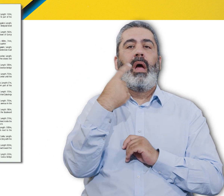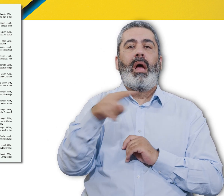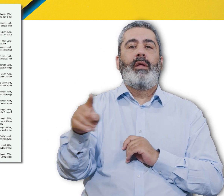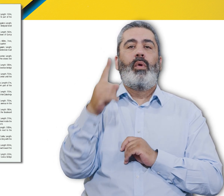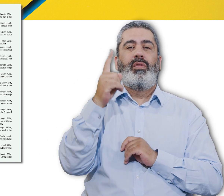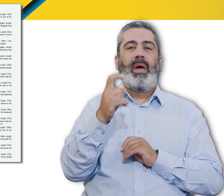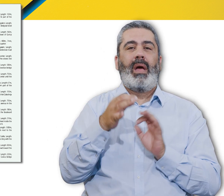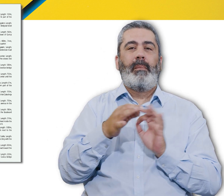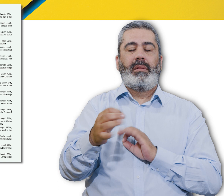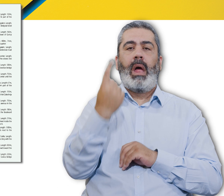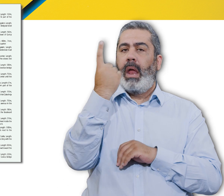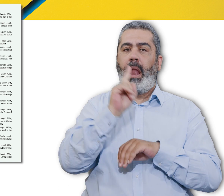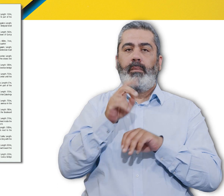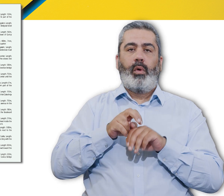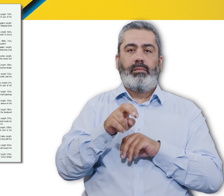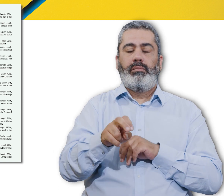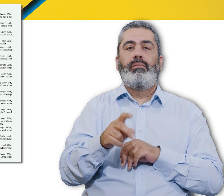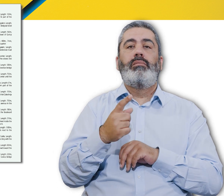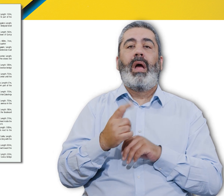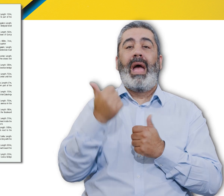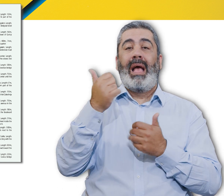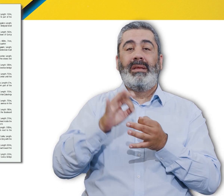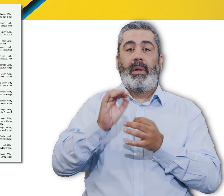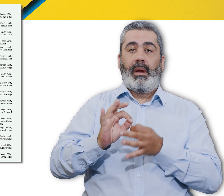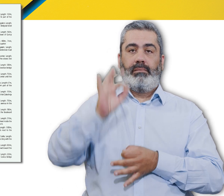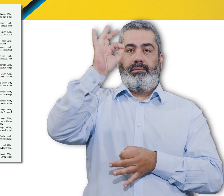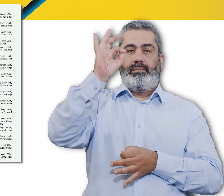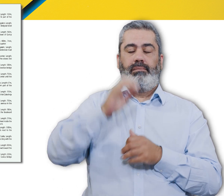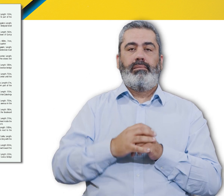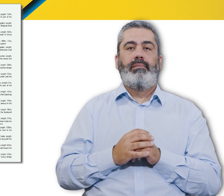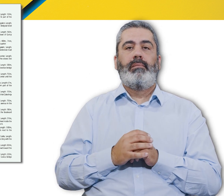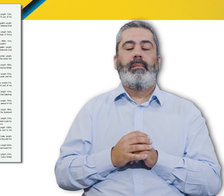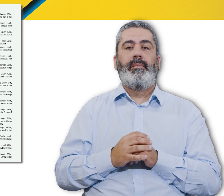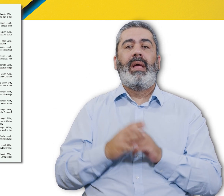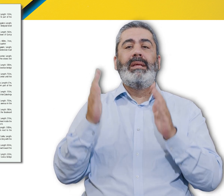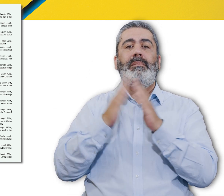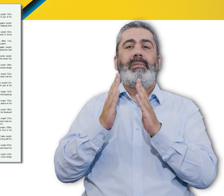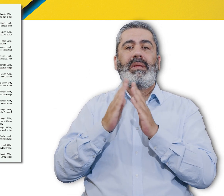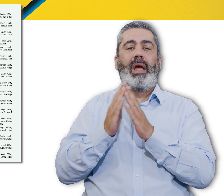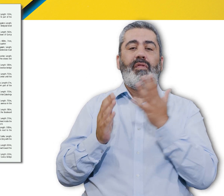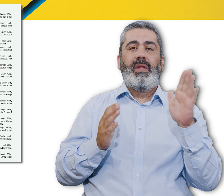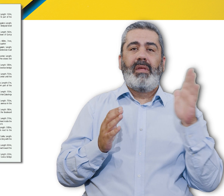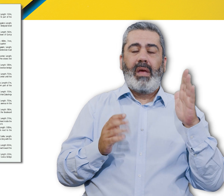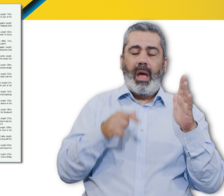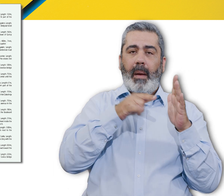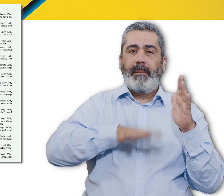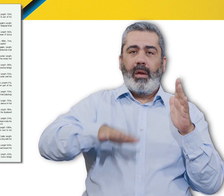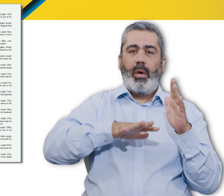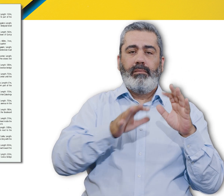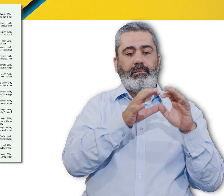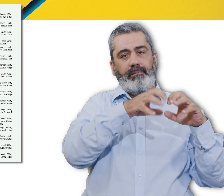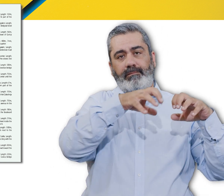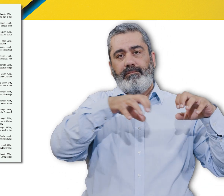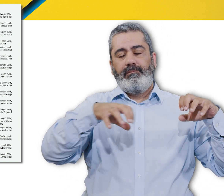area, Mangalam, length, 110 m, 1 min, elevation, 6 m. Connecting the houses in the